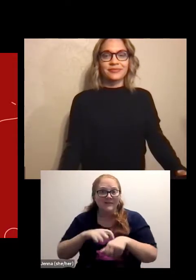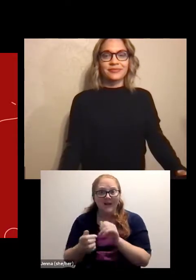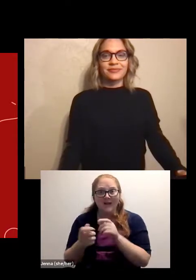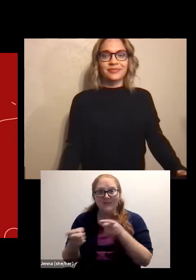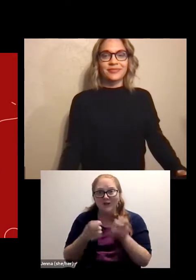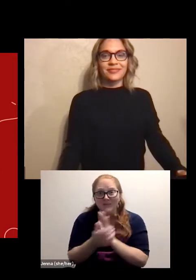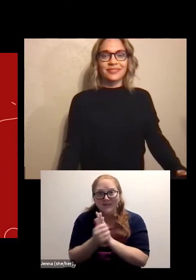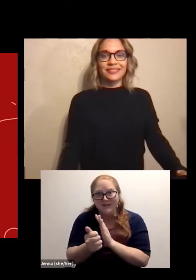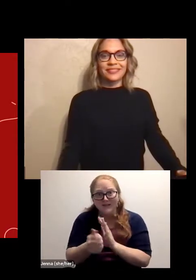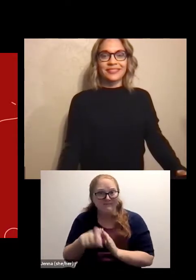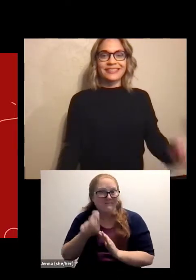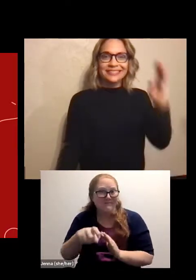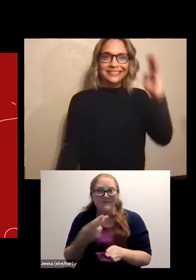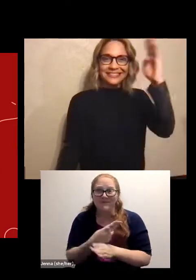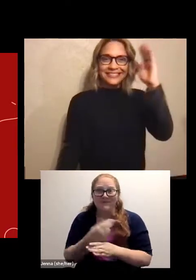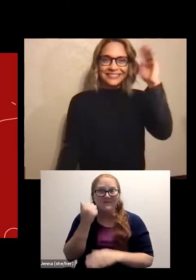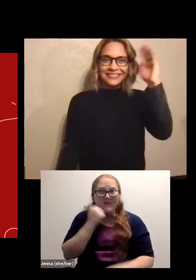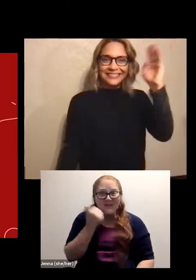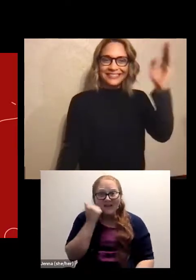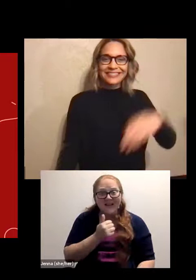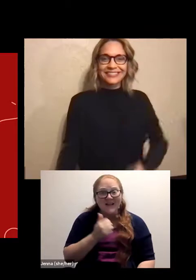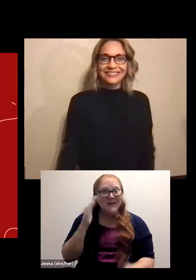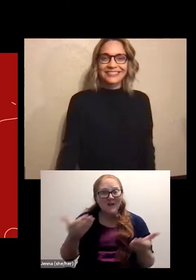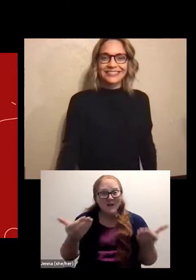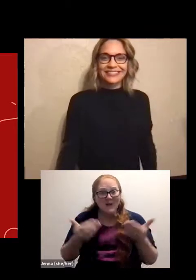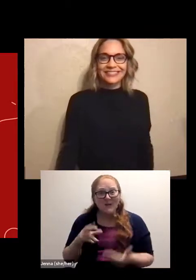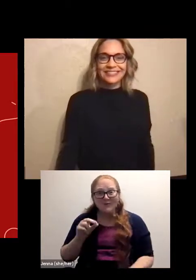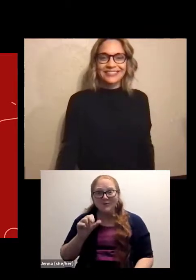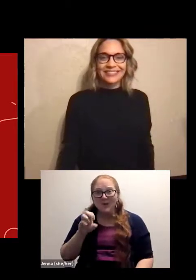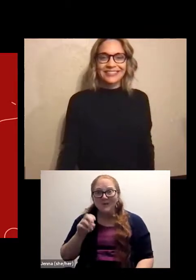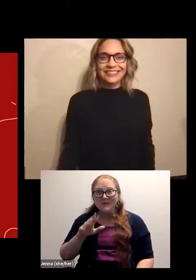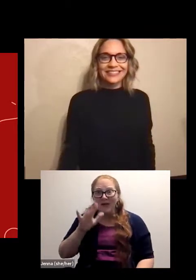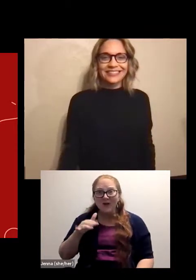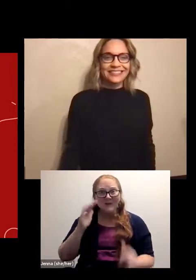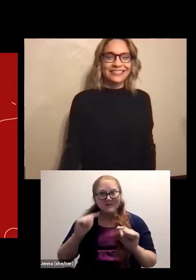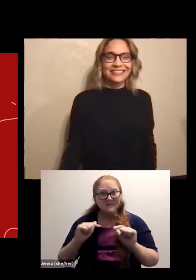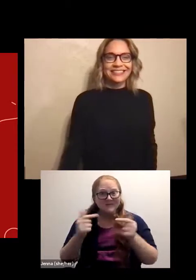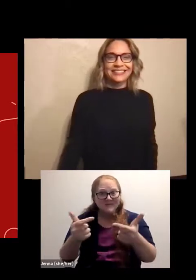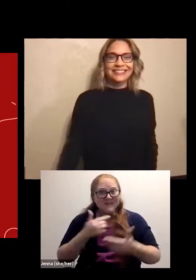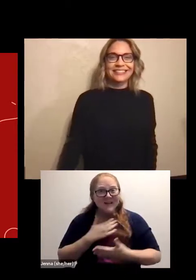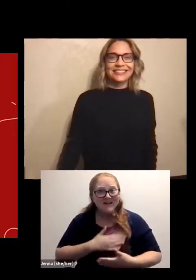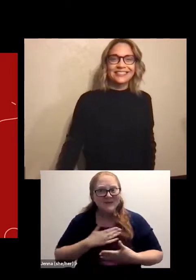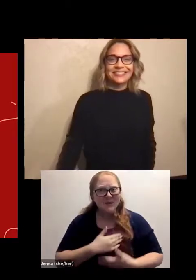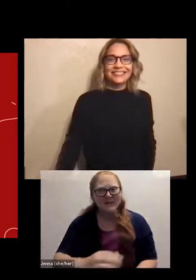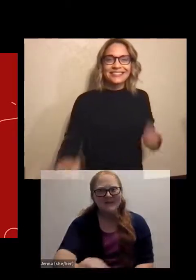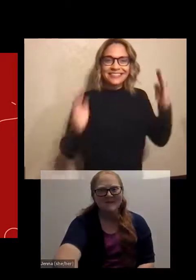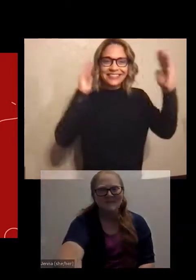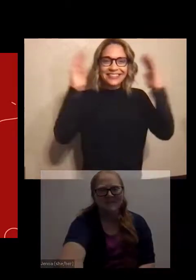Beyer. And here she is. Enjoy.